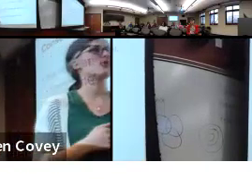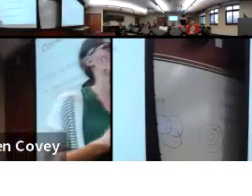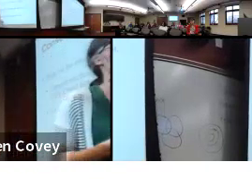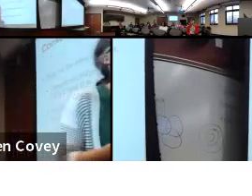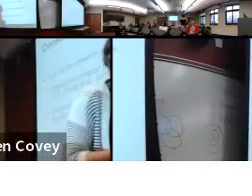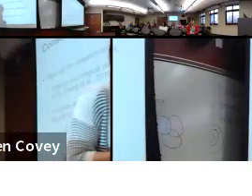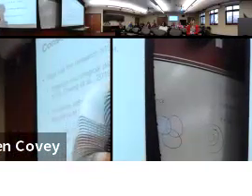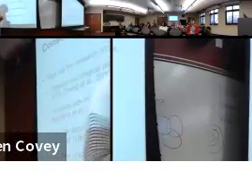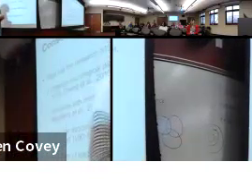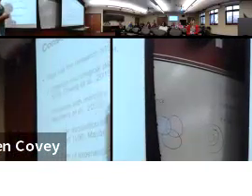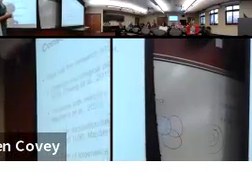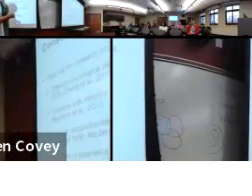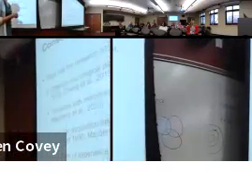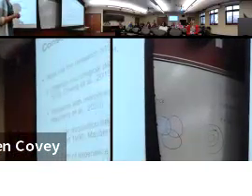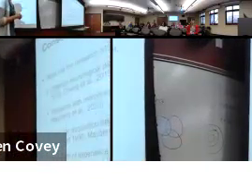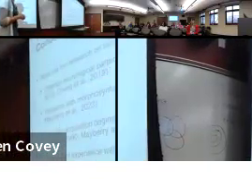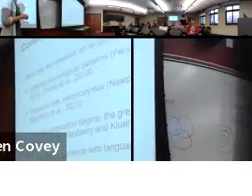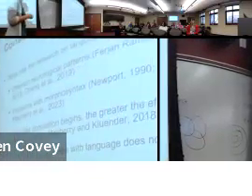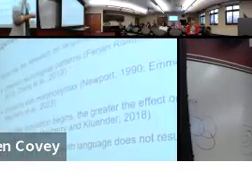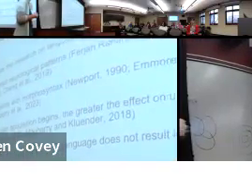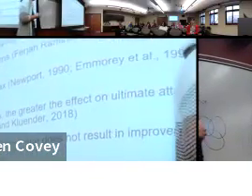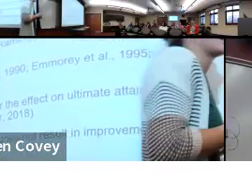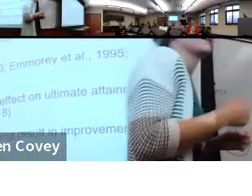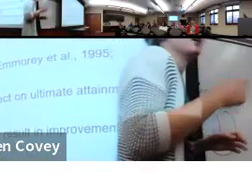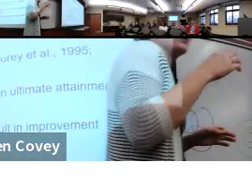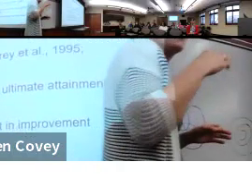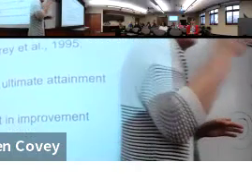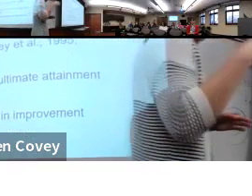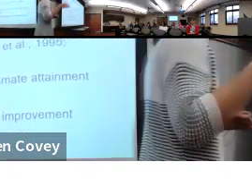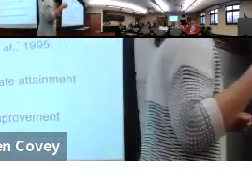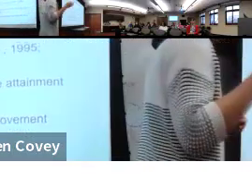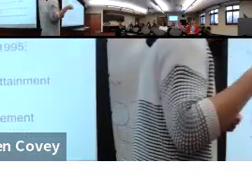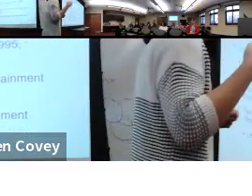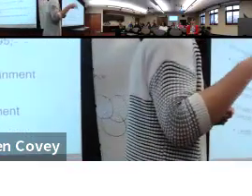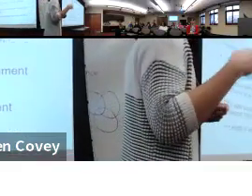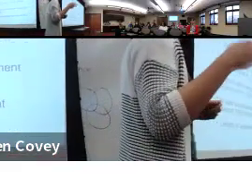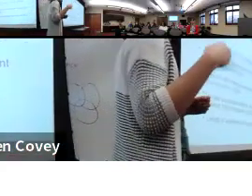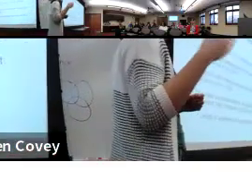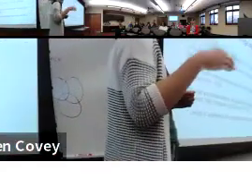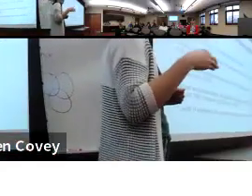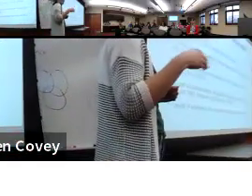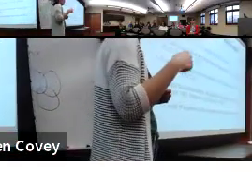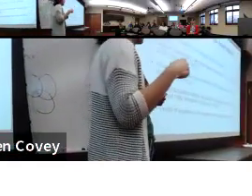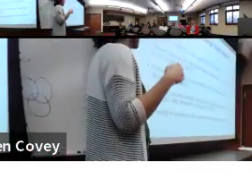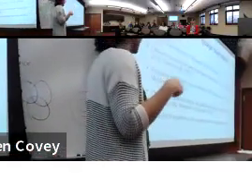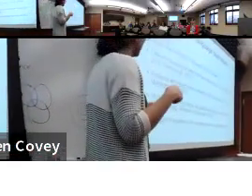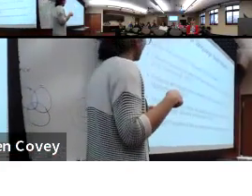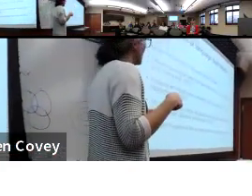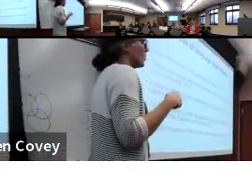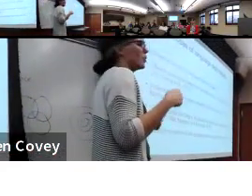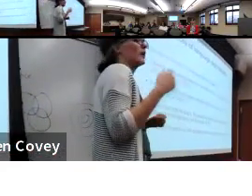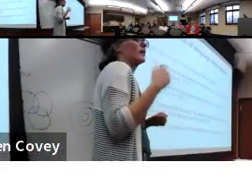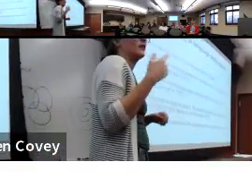In addition, brain imaging research has shown that when language learning starts late for the first